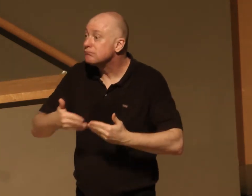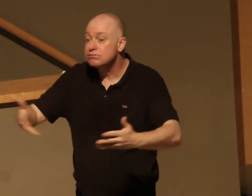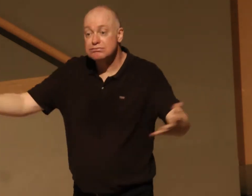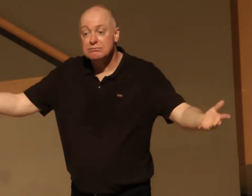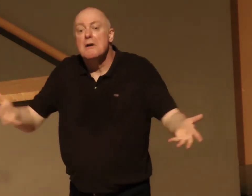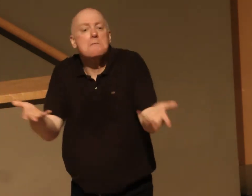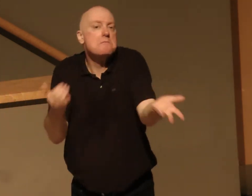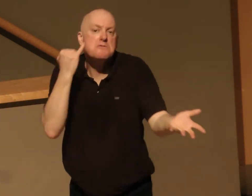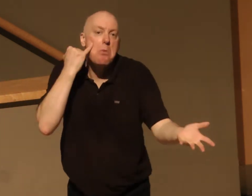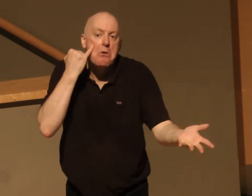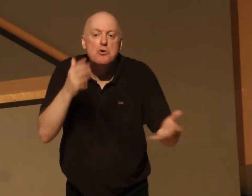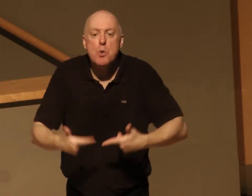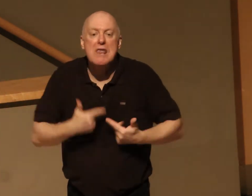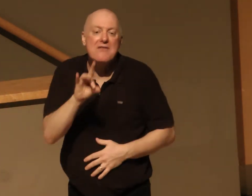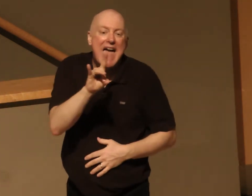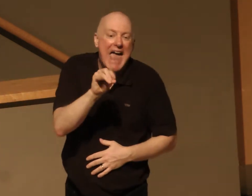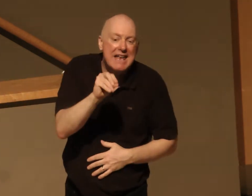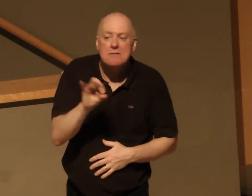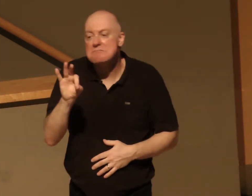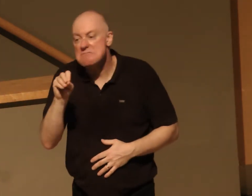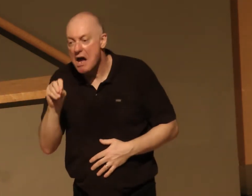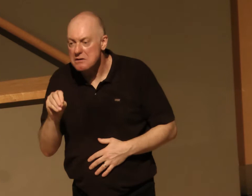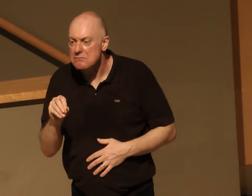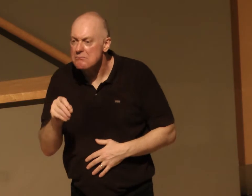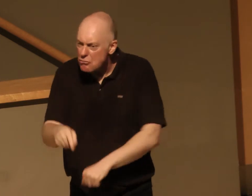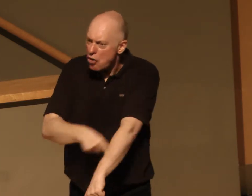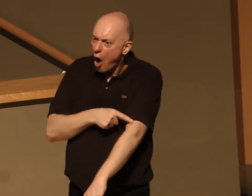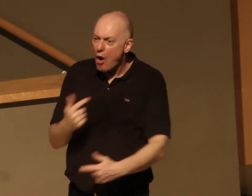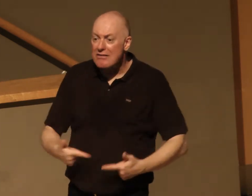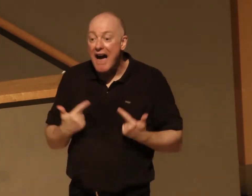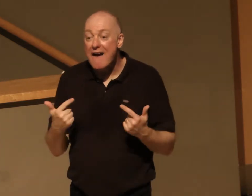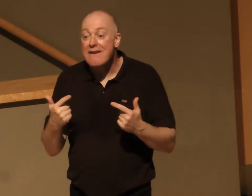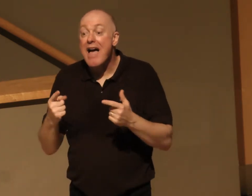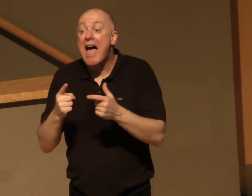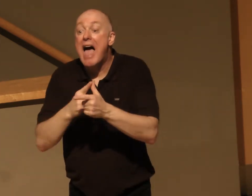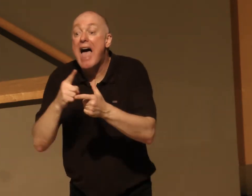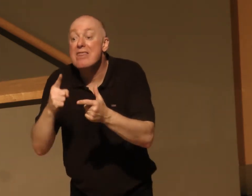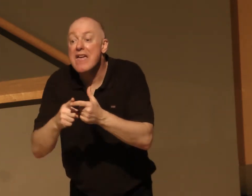90 years on this planet you've lived a long full life and then we walk into eternity